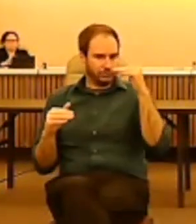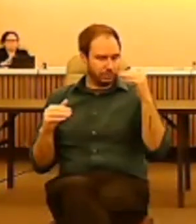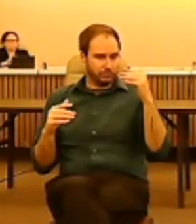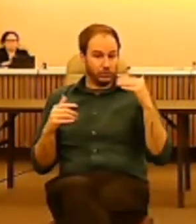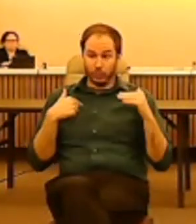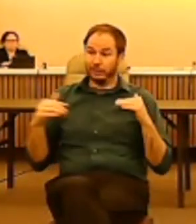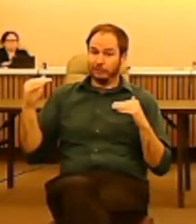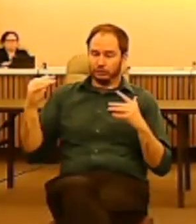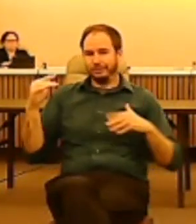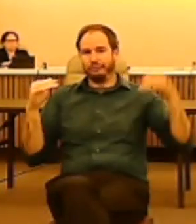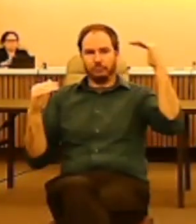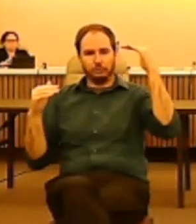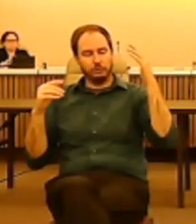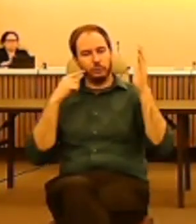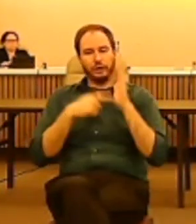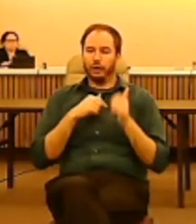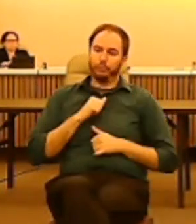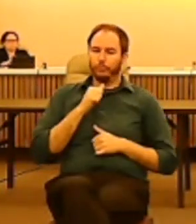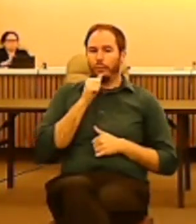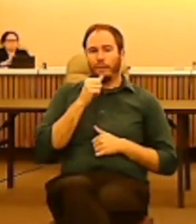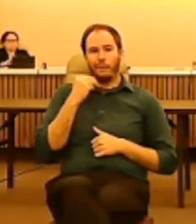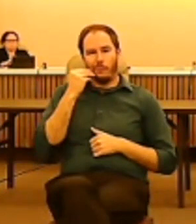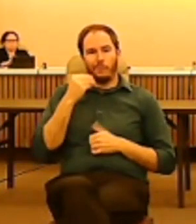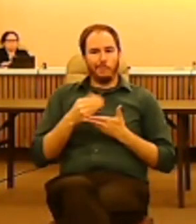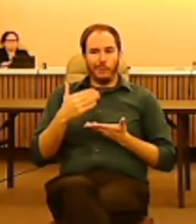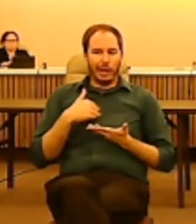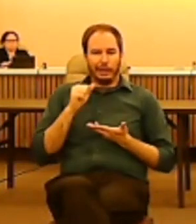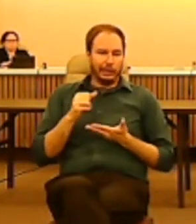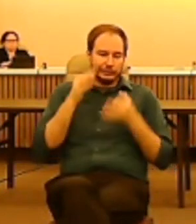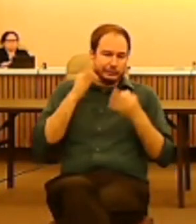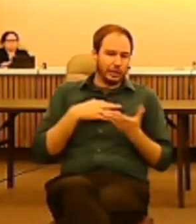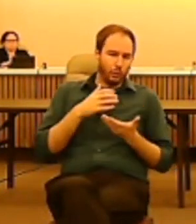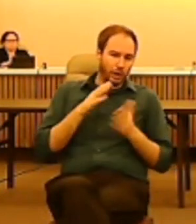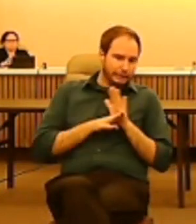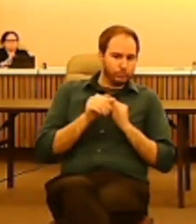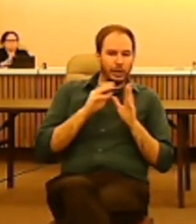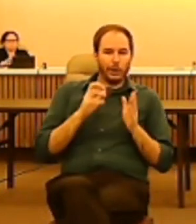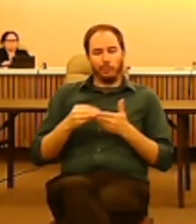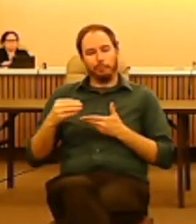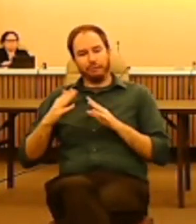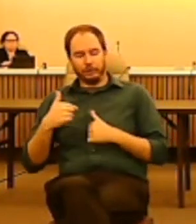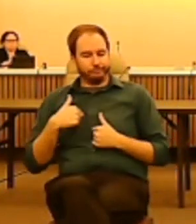than somebody who is a private homeowner, either building their own house or doing an